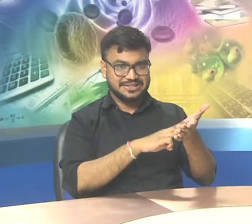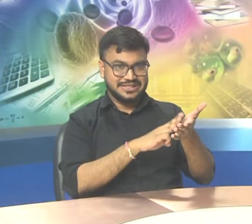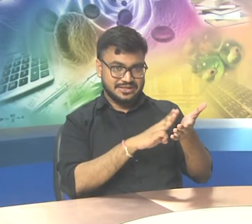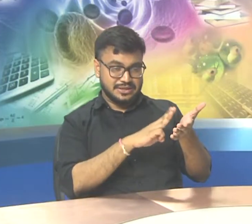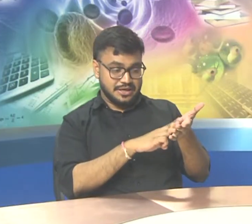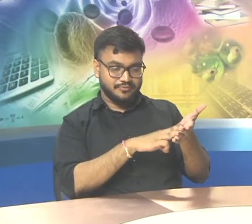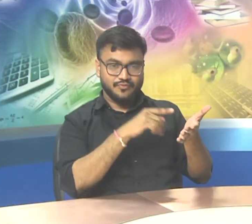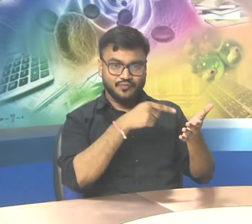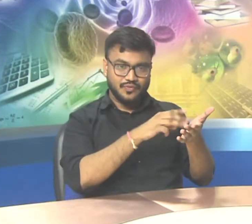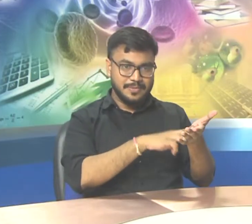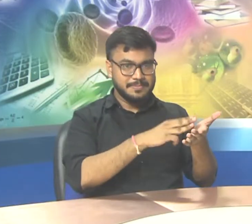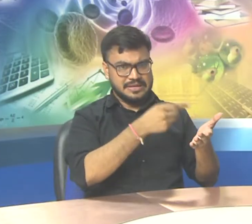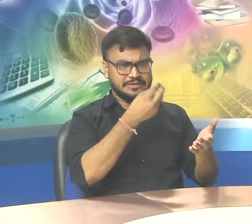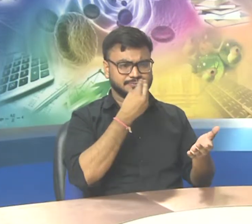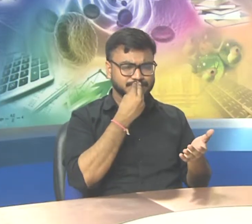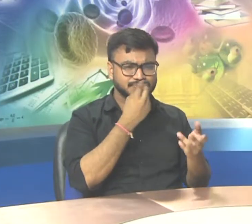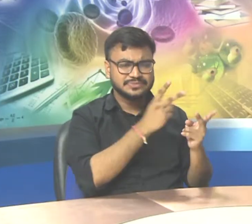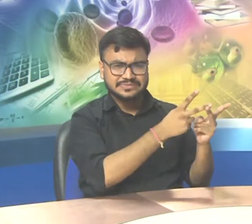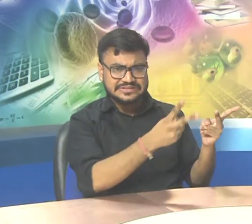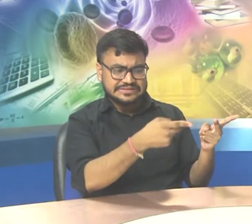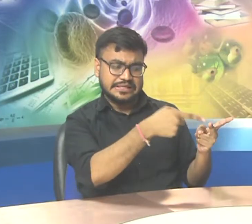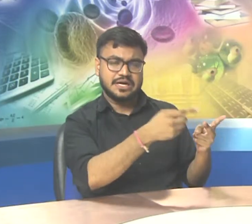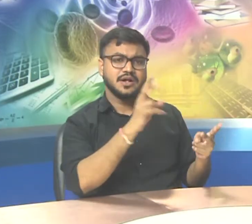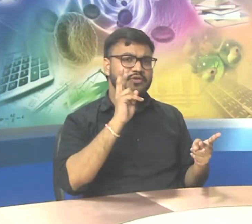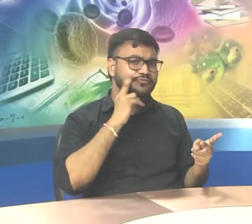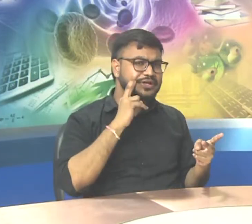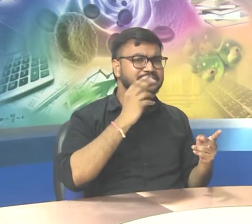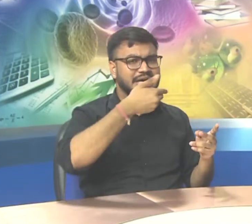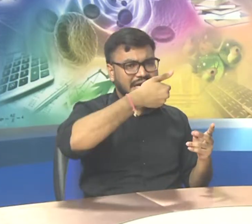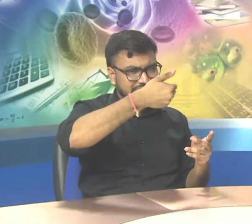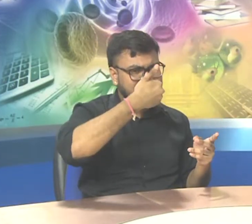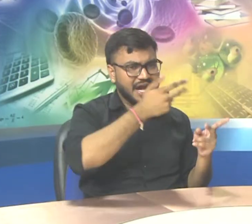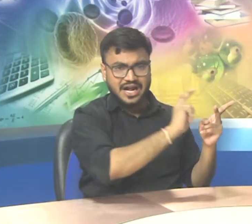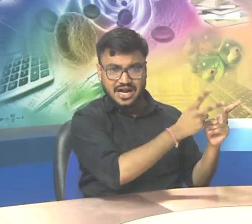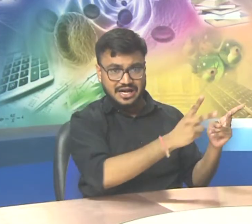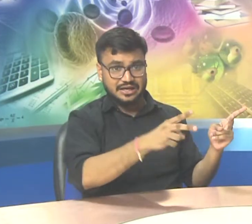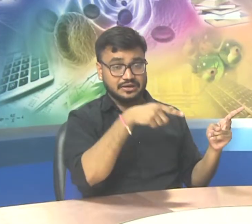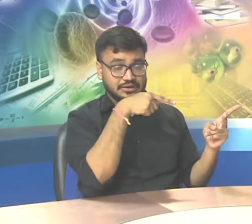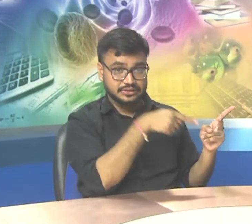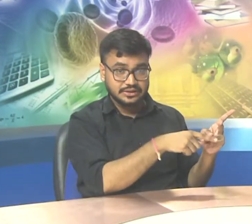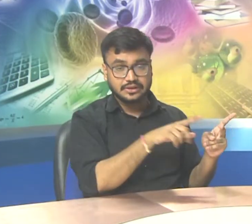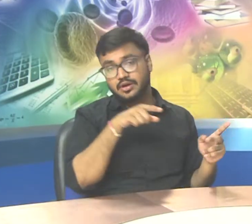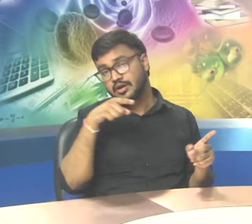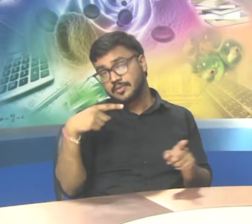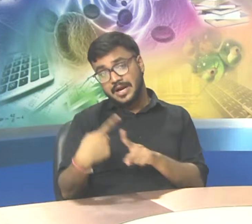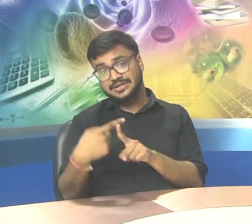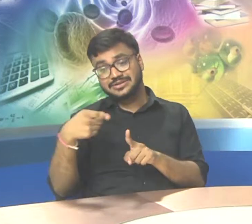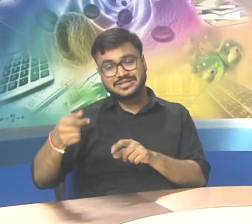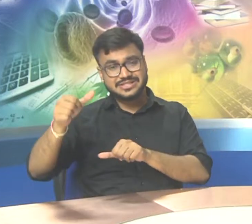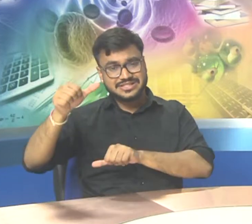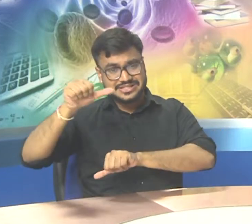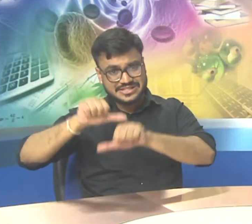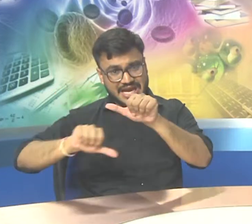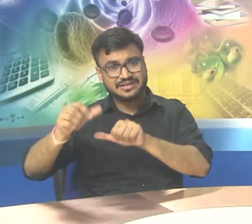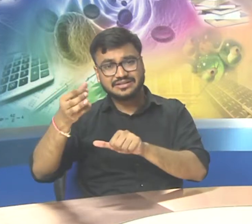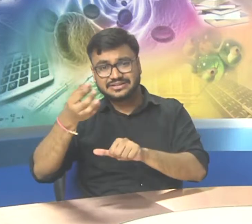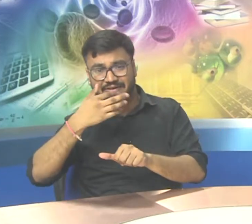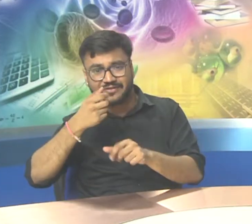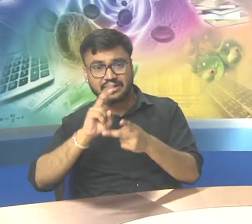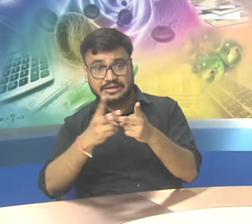Type of nutrients. Nutrients are of two types. First is macronutrients